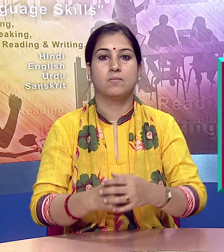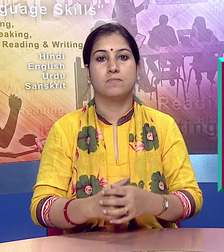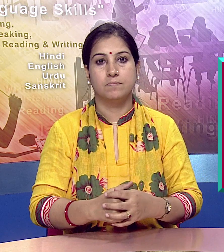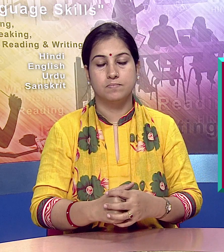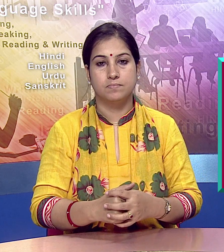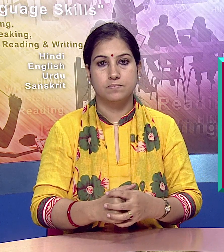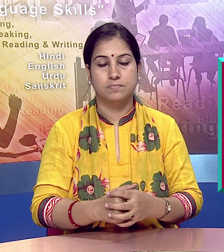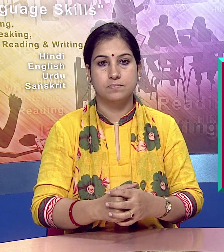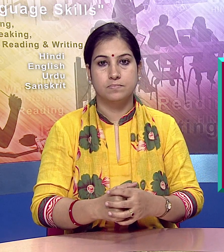on a fabric